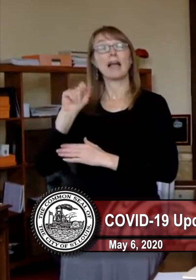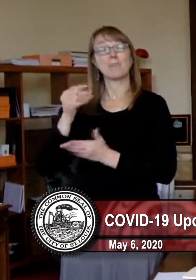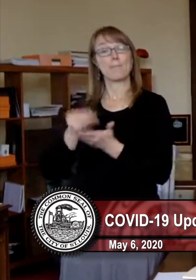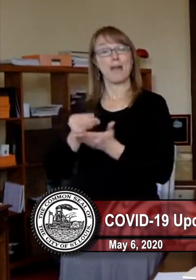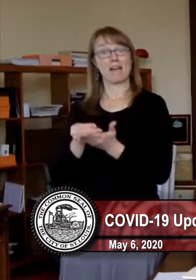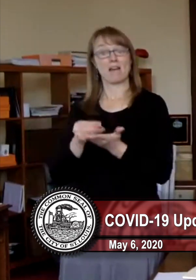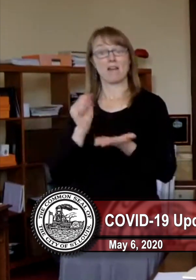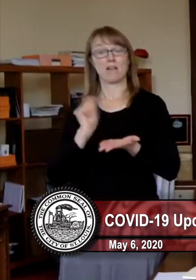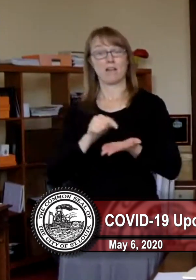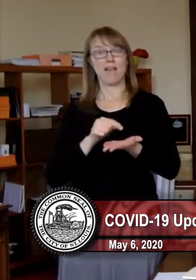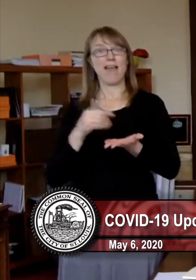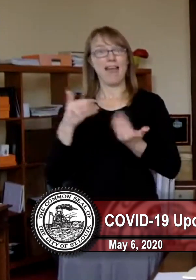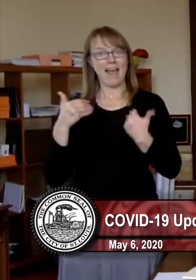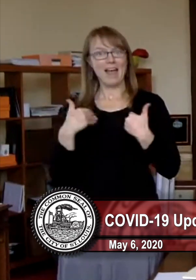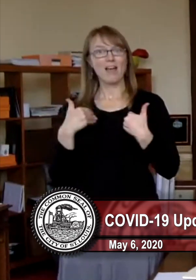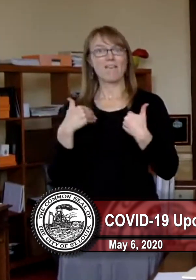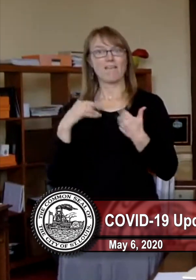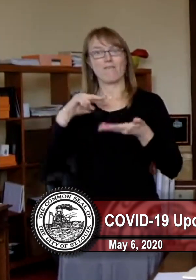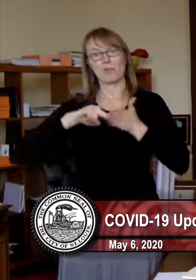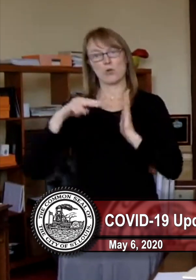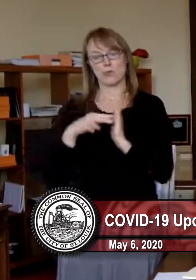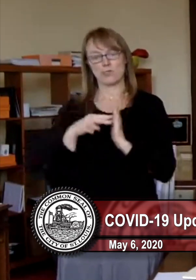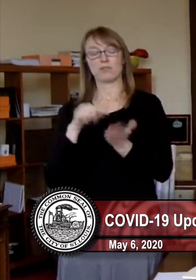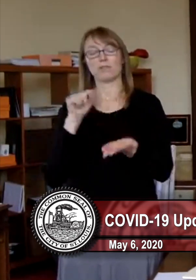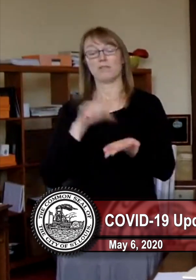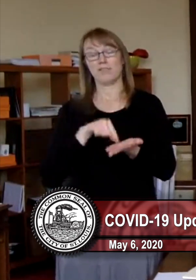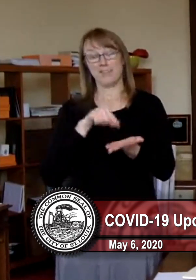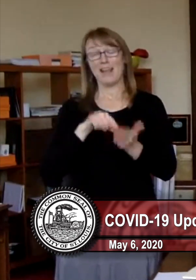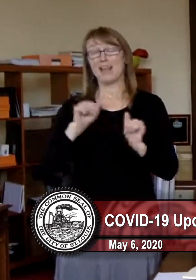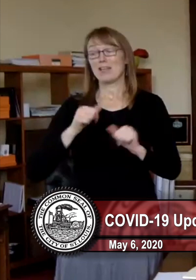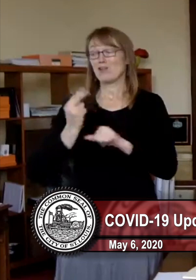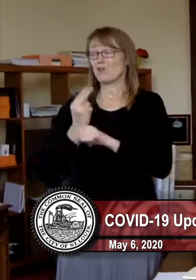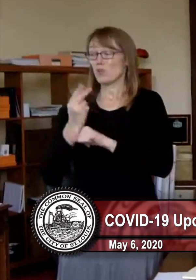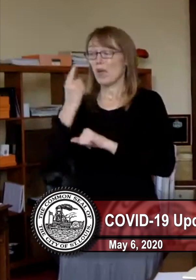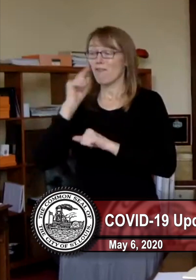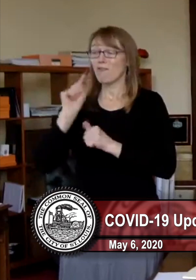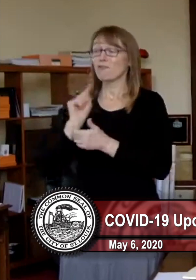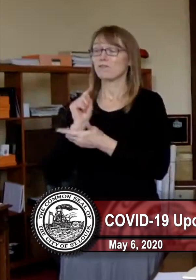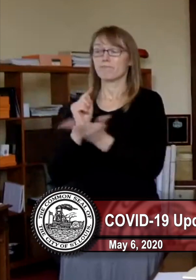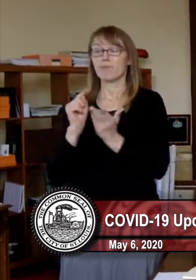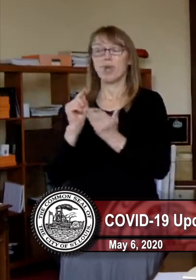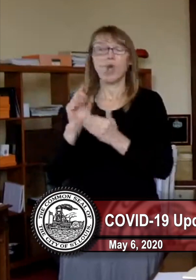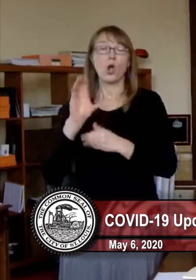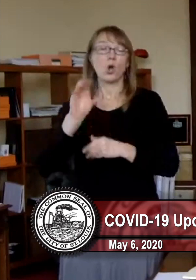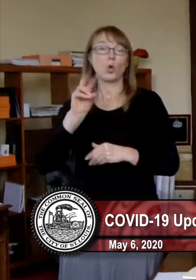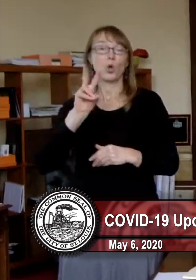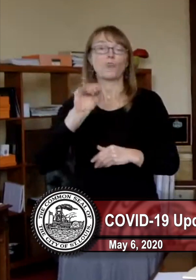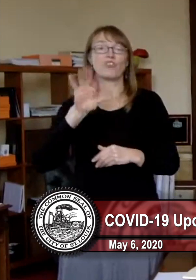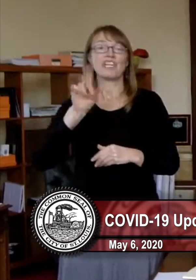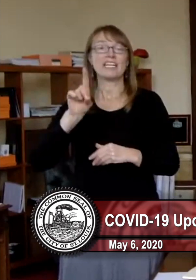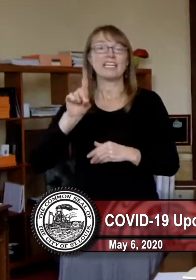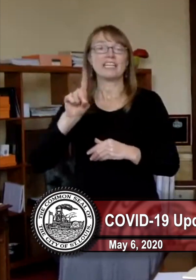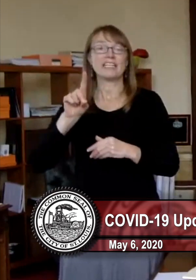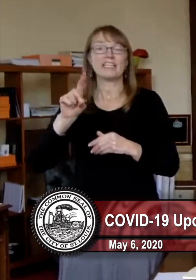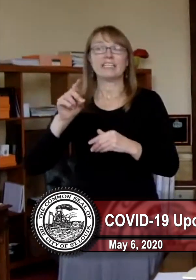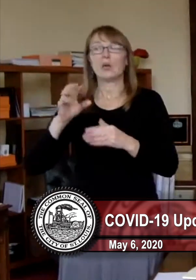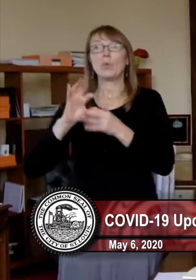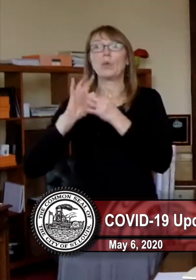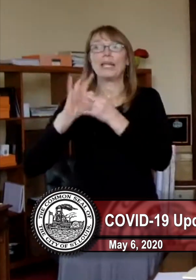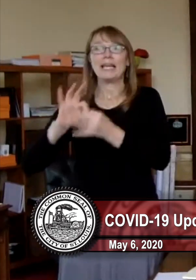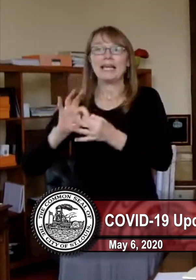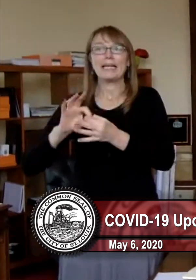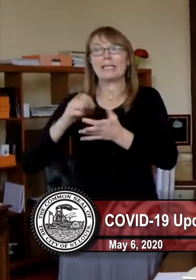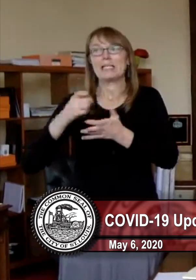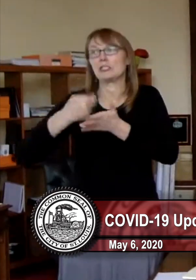It can only be used to pay for COVID-related expenses, which are many. They are lots